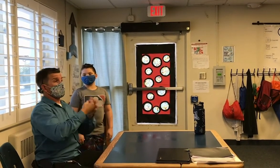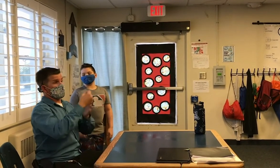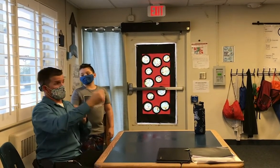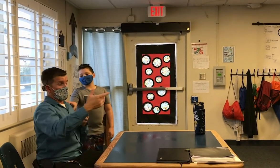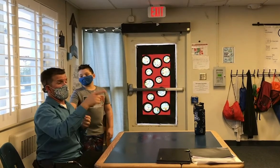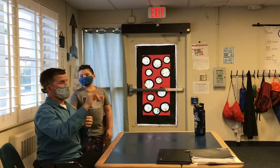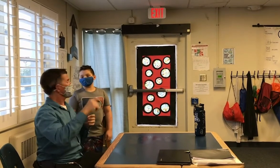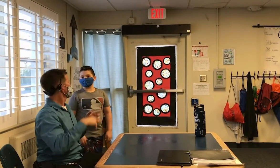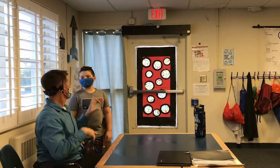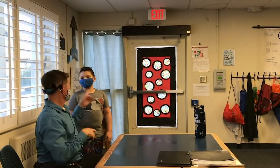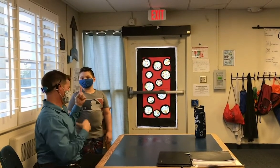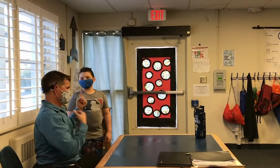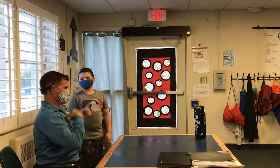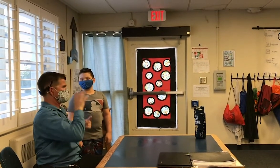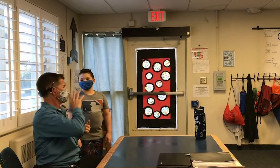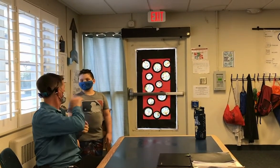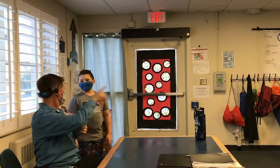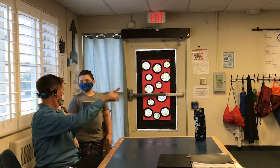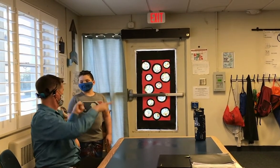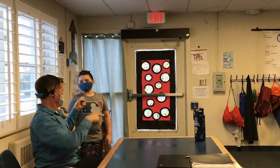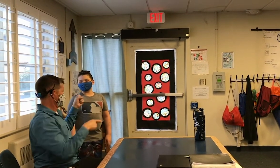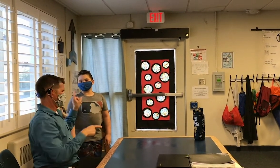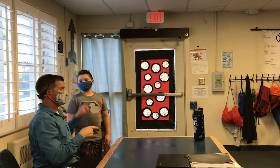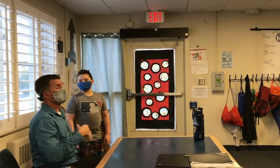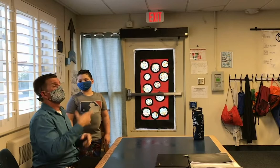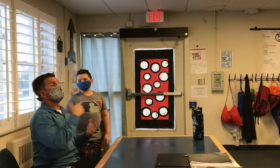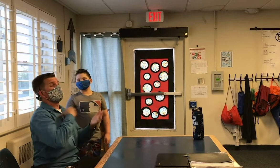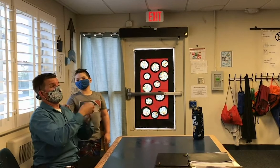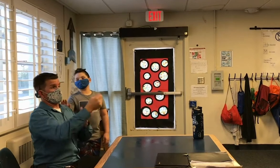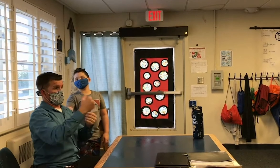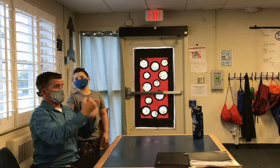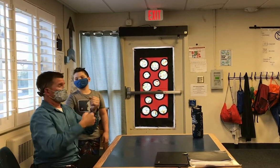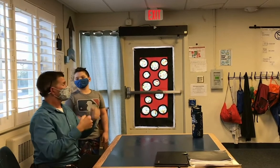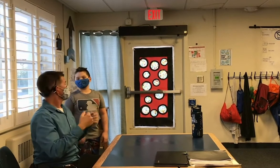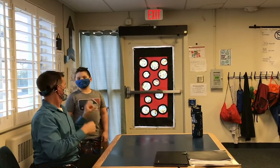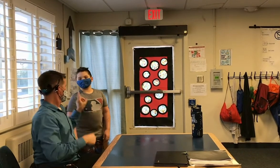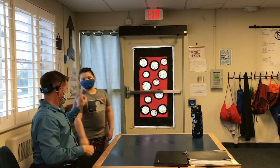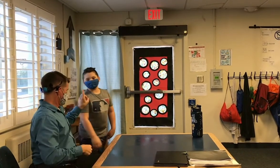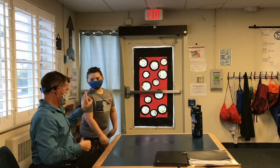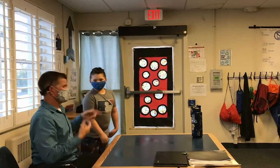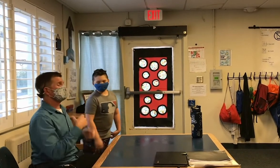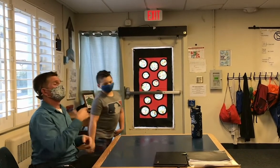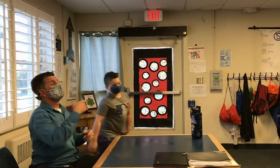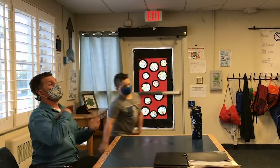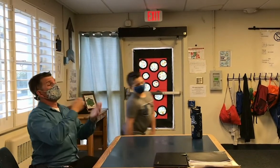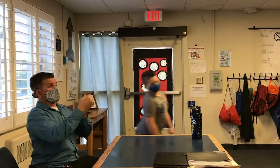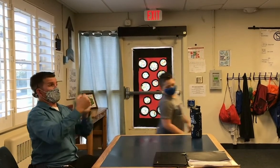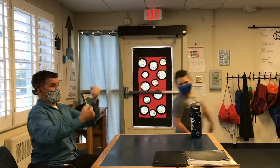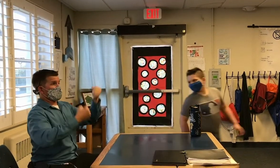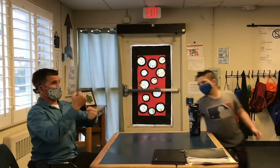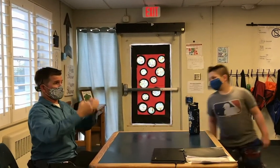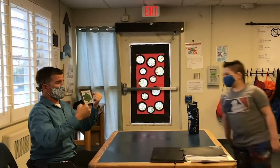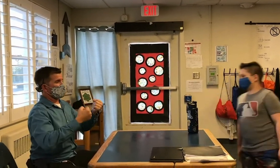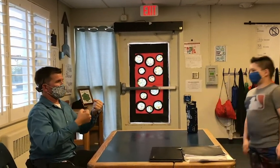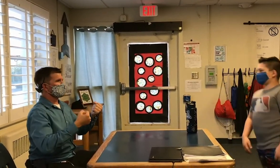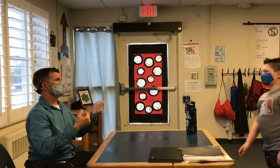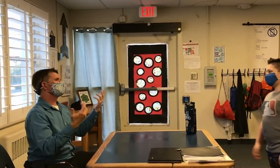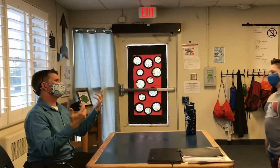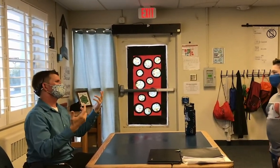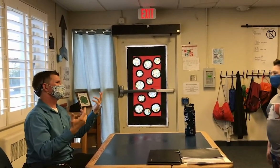I'm going to- hang on. I'm- I'm talking, okay, you need to wait. I'm going to buy- hang on. I'm going to buy a car- what?